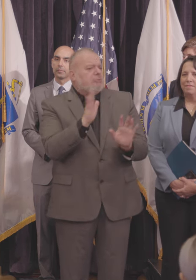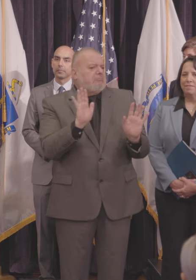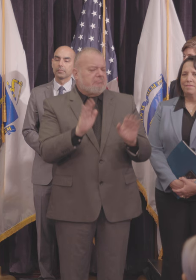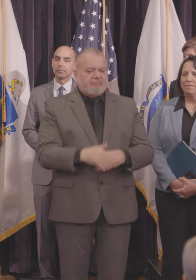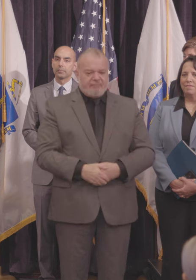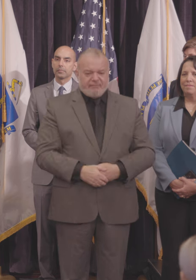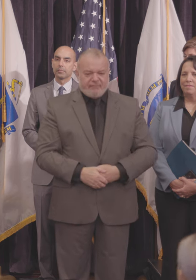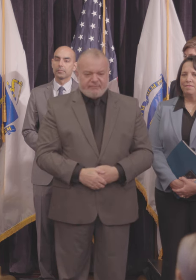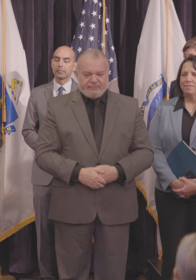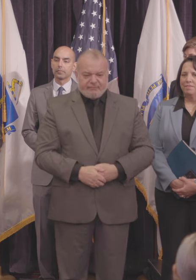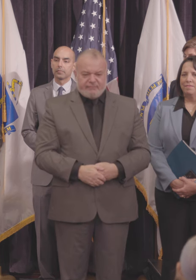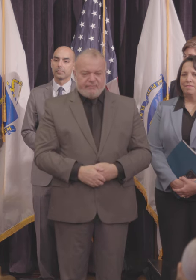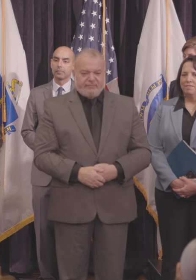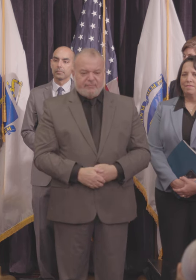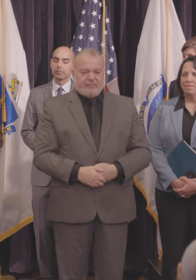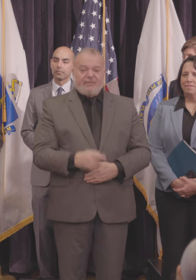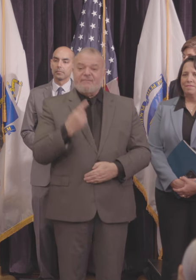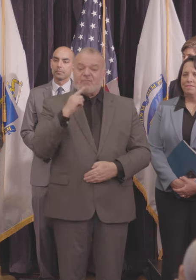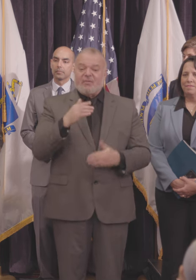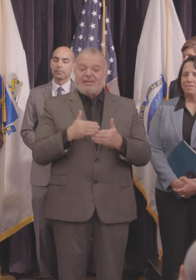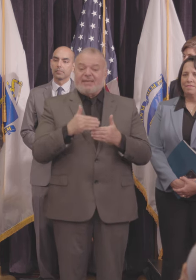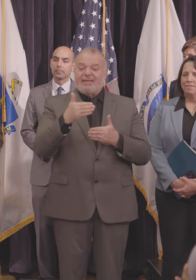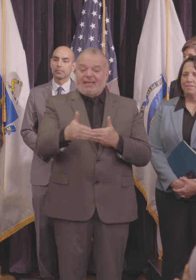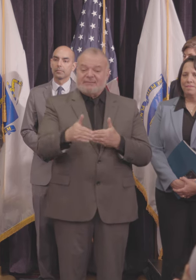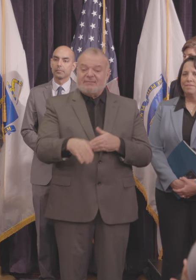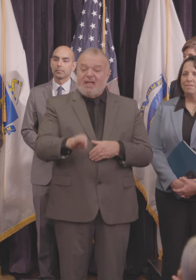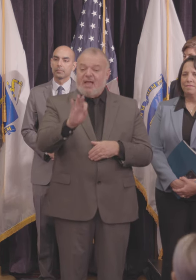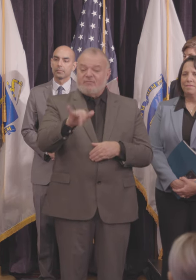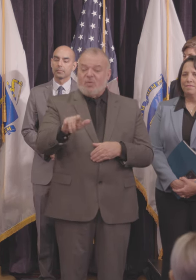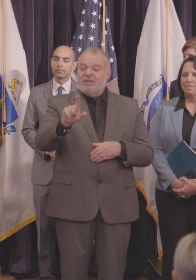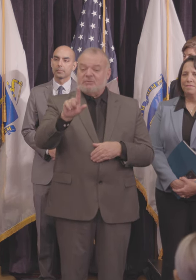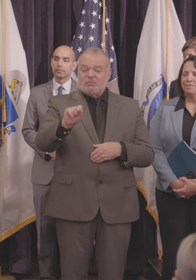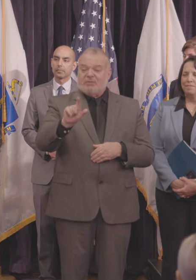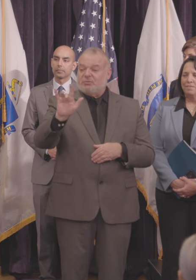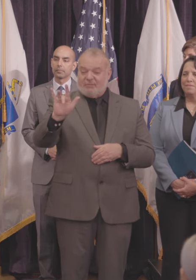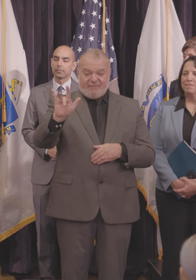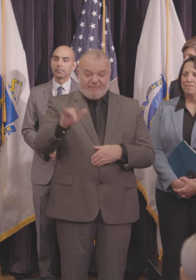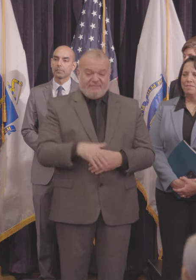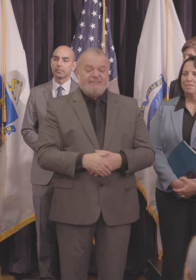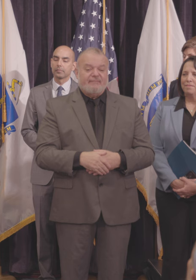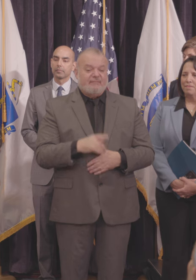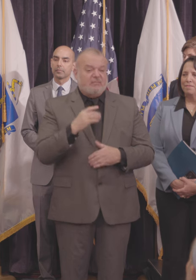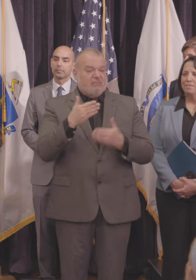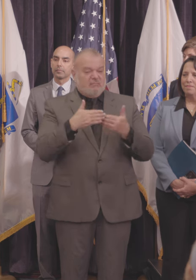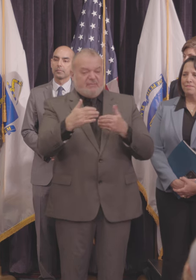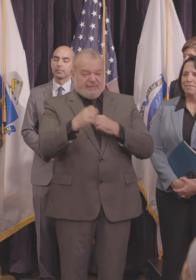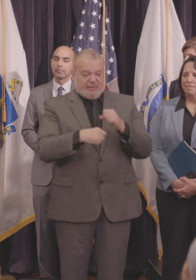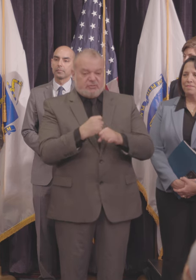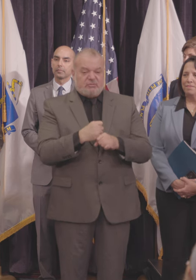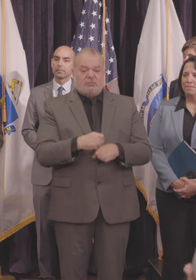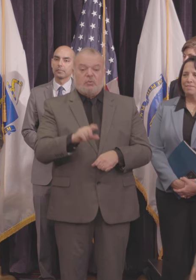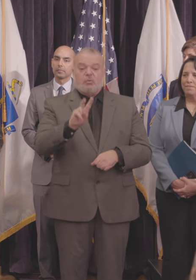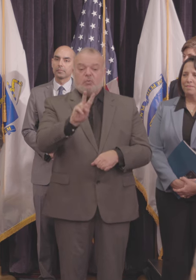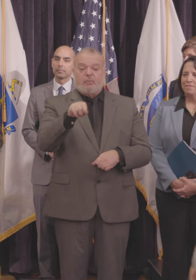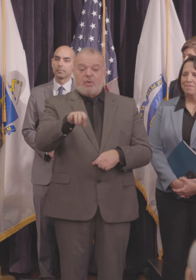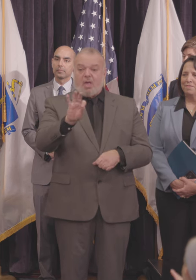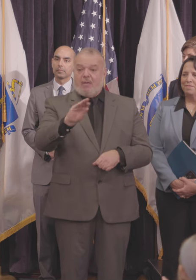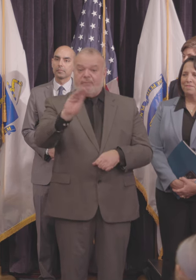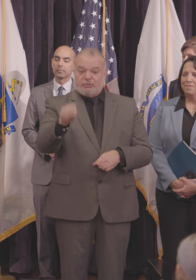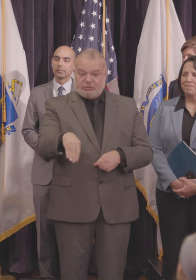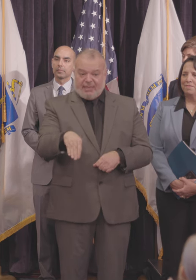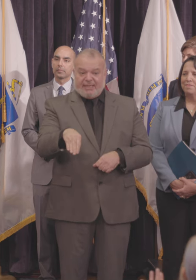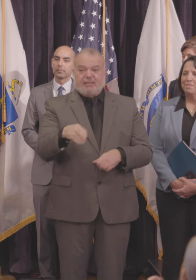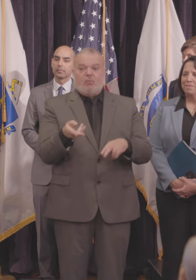the FY25 budget responds to this fiscal climate by limiting growth to 2.9% over last year's fiscal